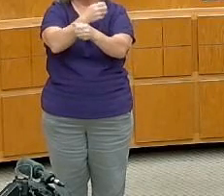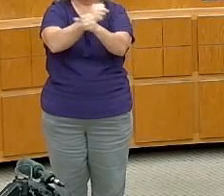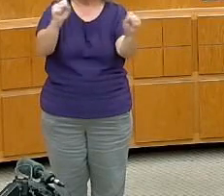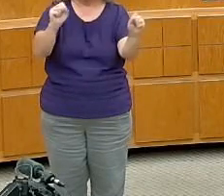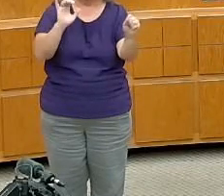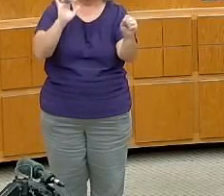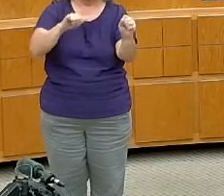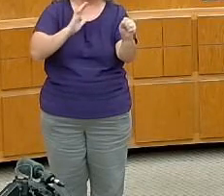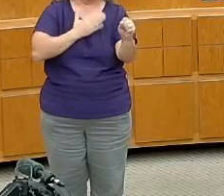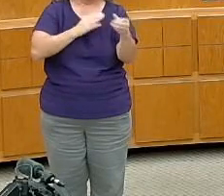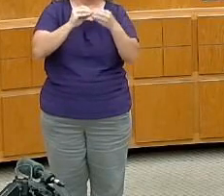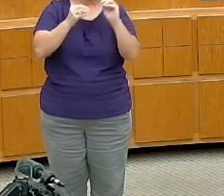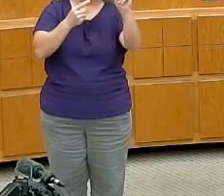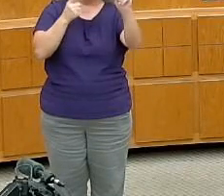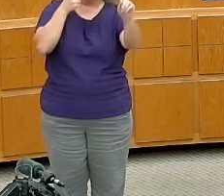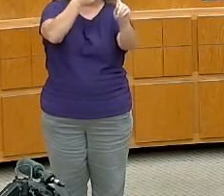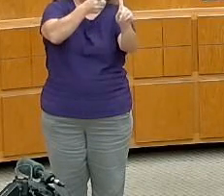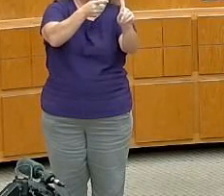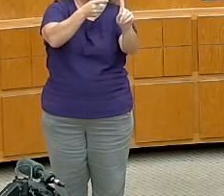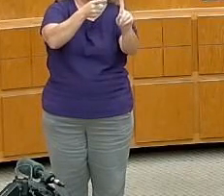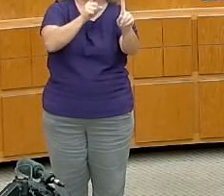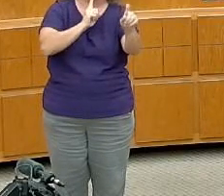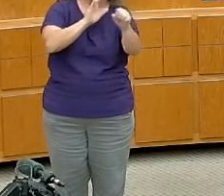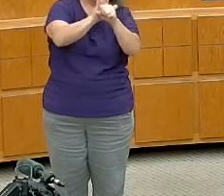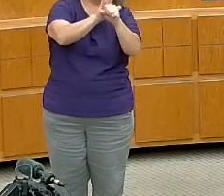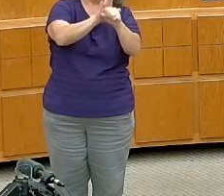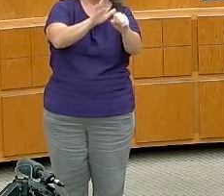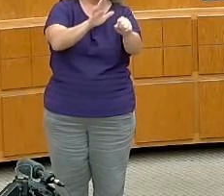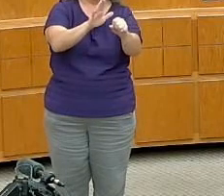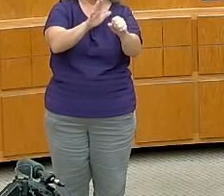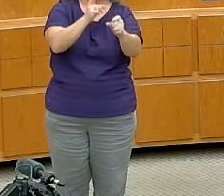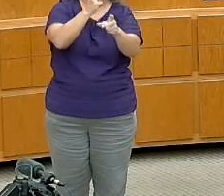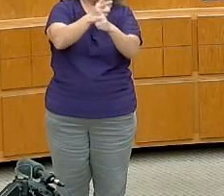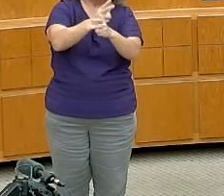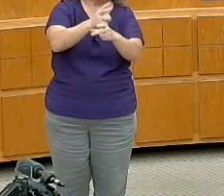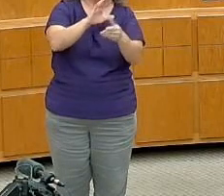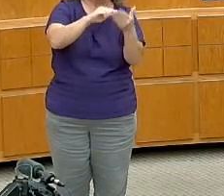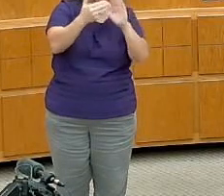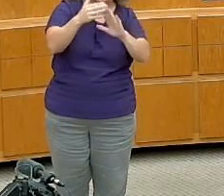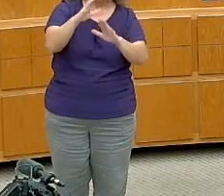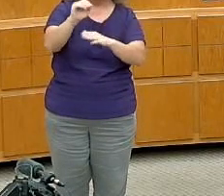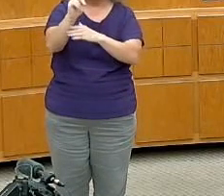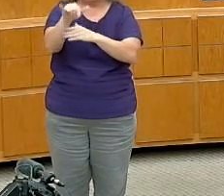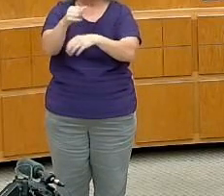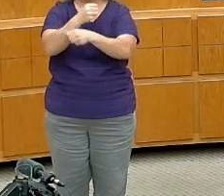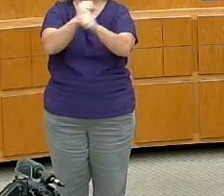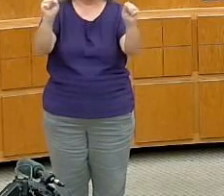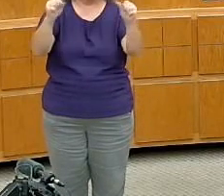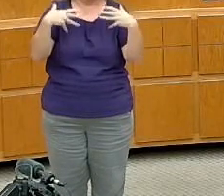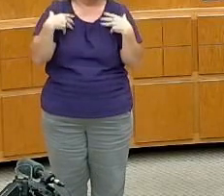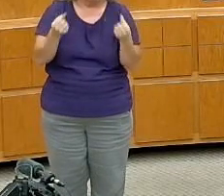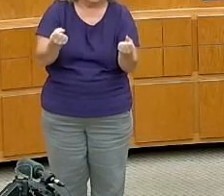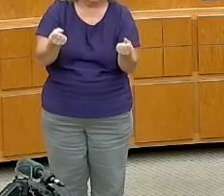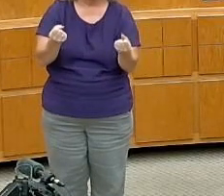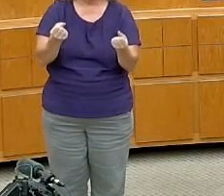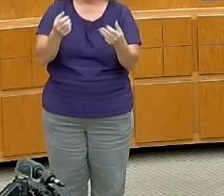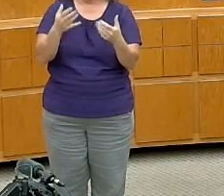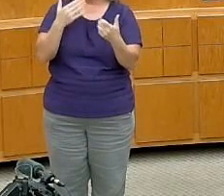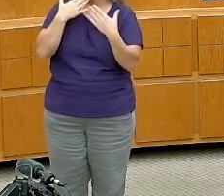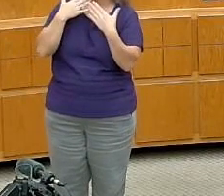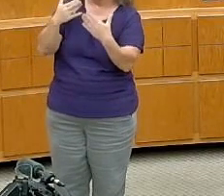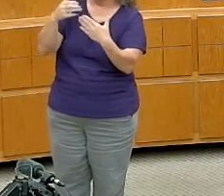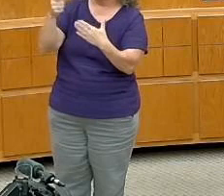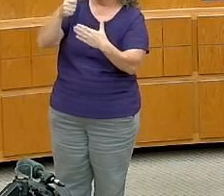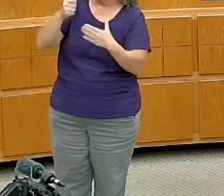and that's our commitment, is to keep the city and the county as safe and healthy as possible. And again, I want to thank the judge for her